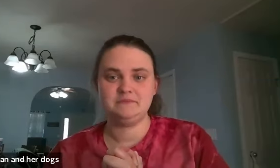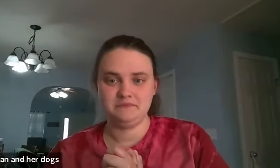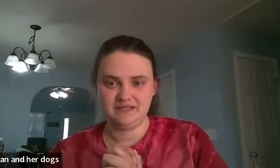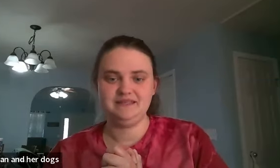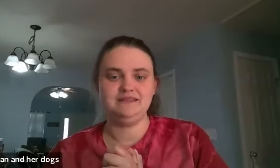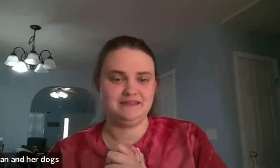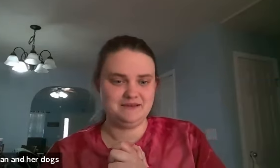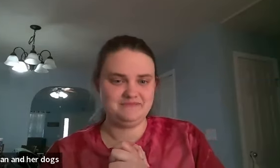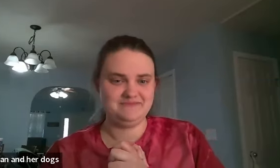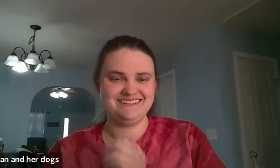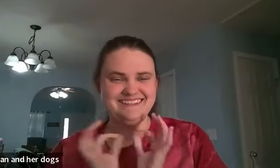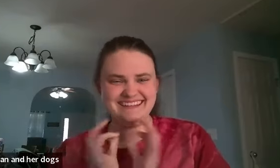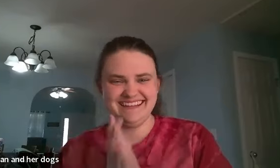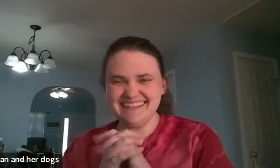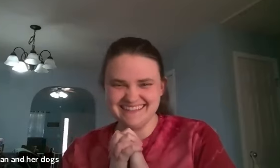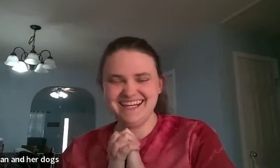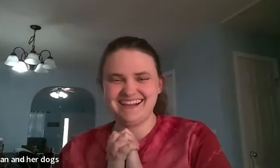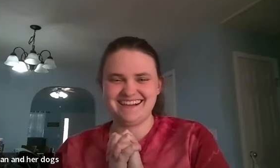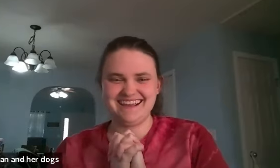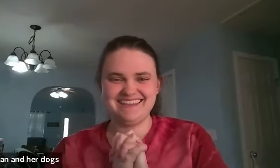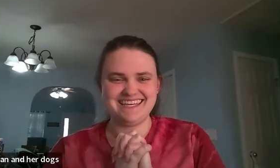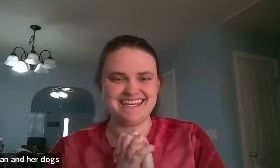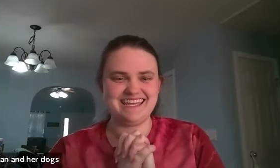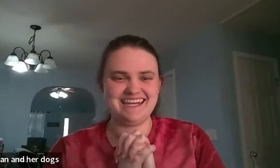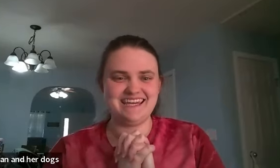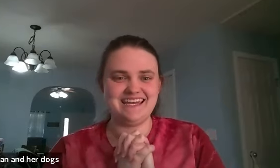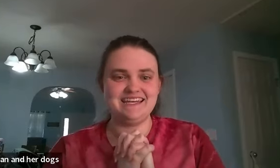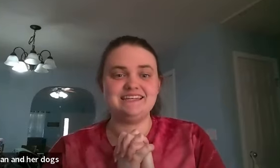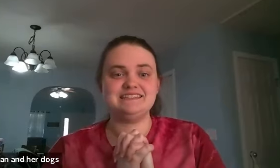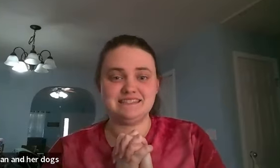B. Yep. Good. All right. Then C.